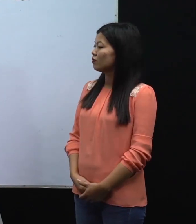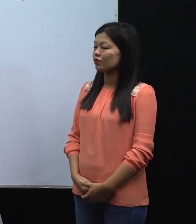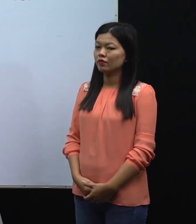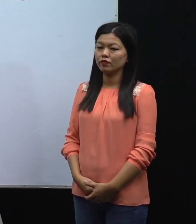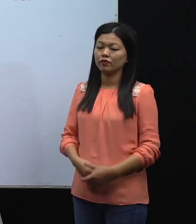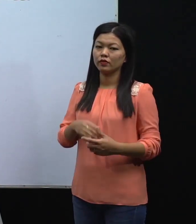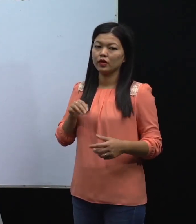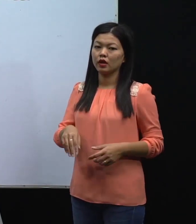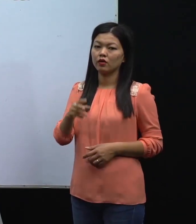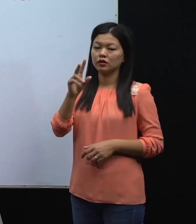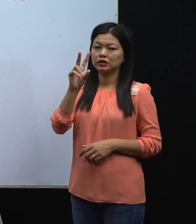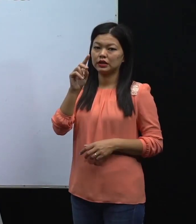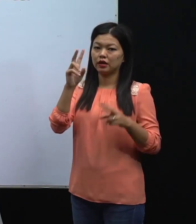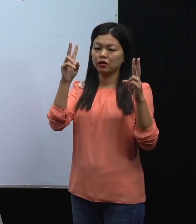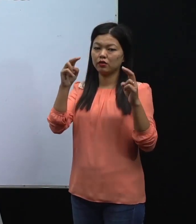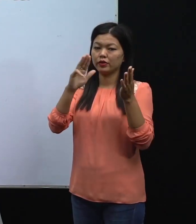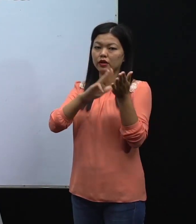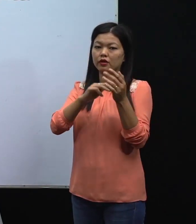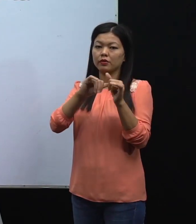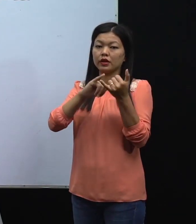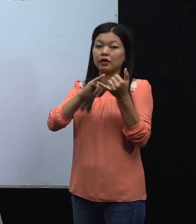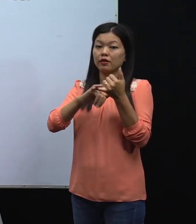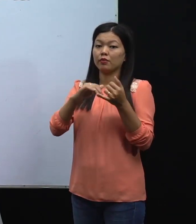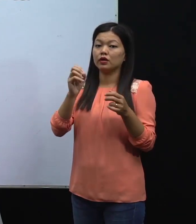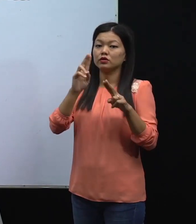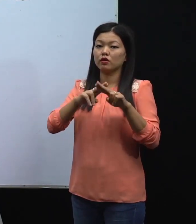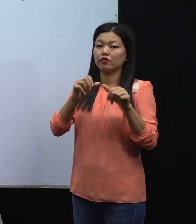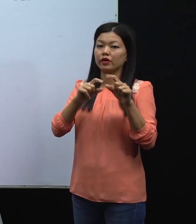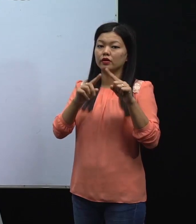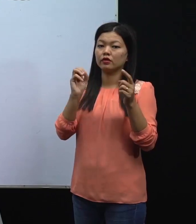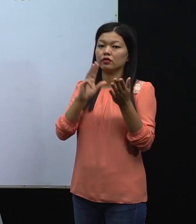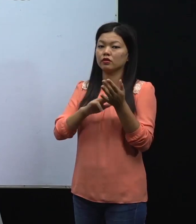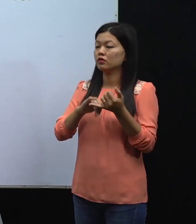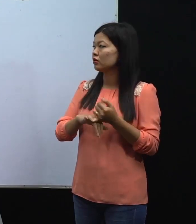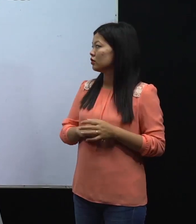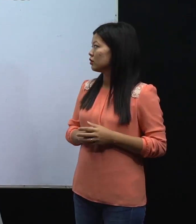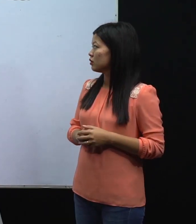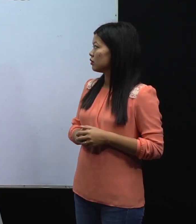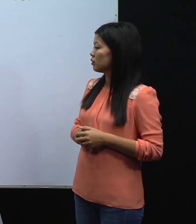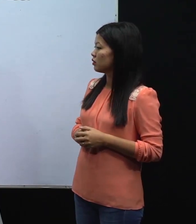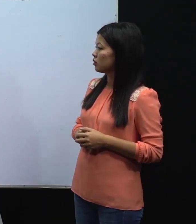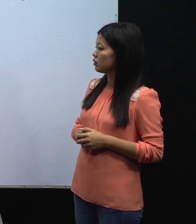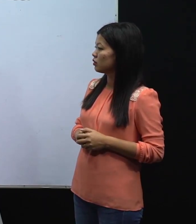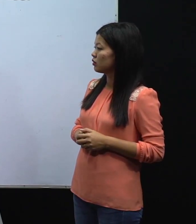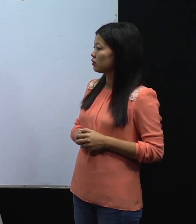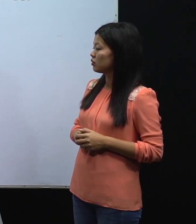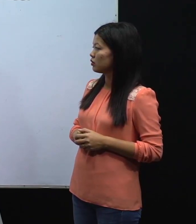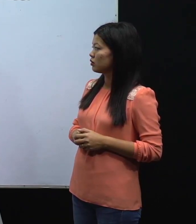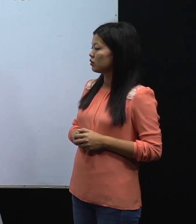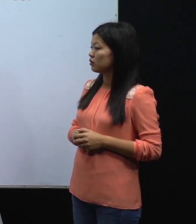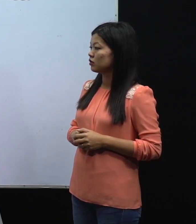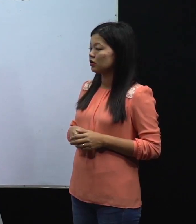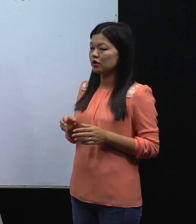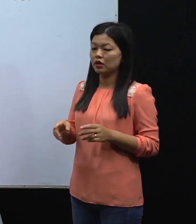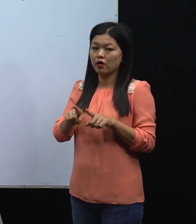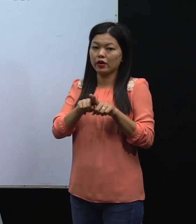Okay, so students, now our next topic is mass of an atom. Okay, now for this we take an, okay, I'll